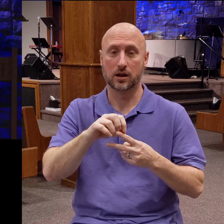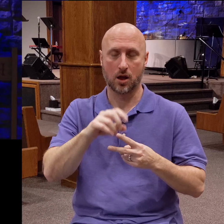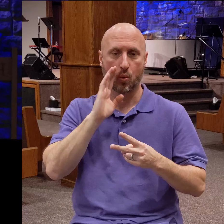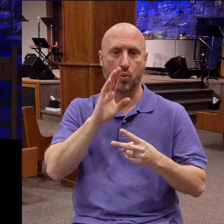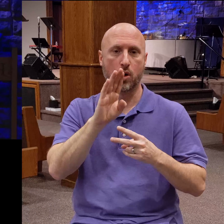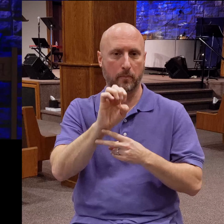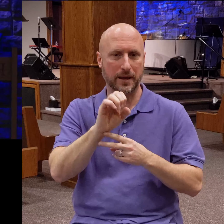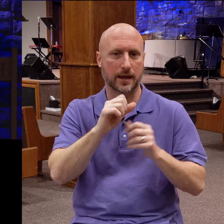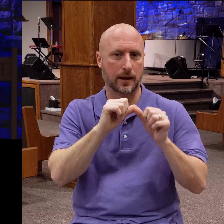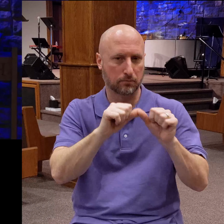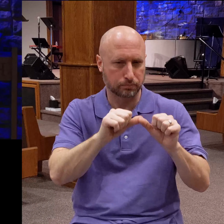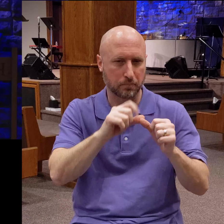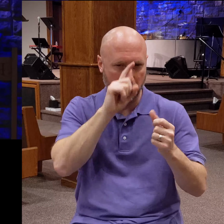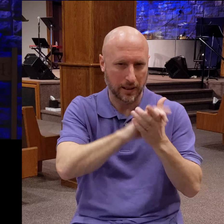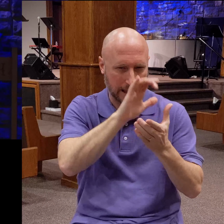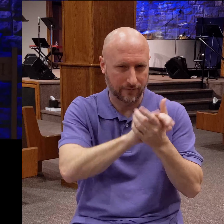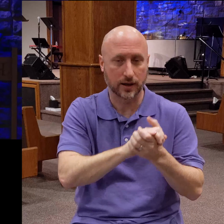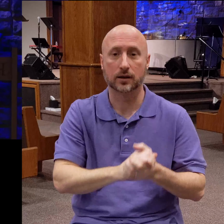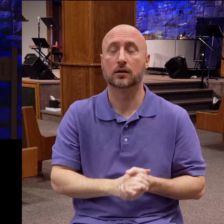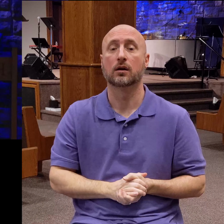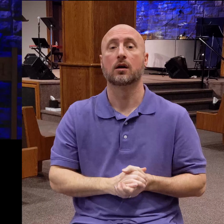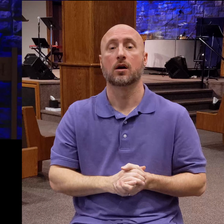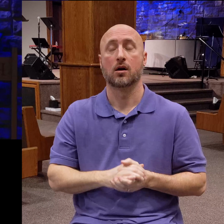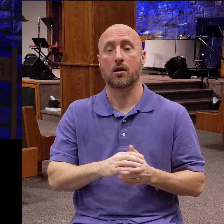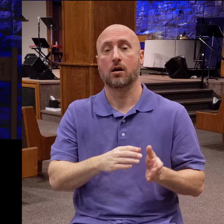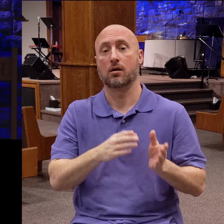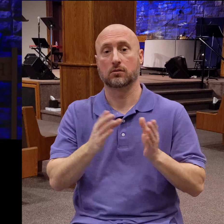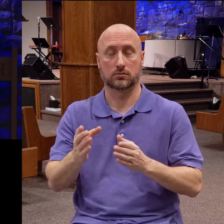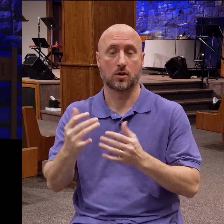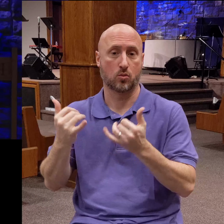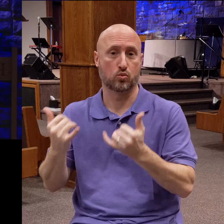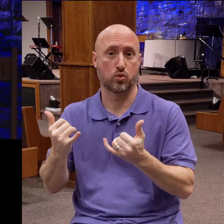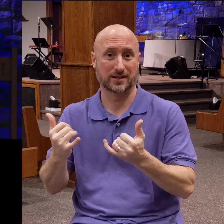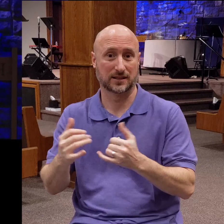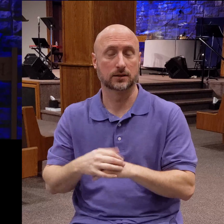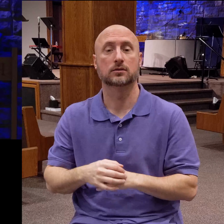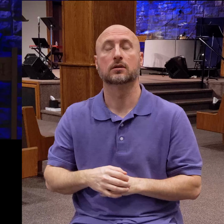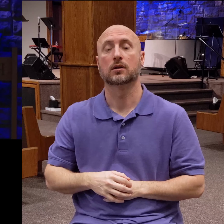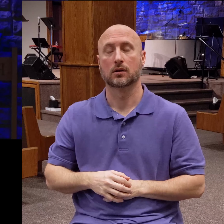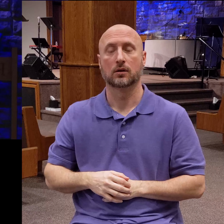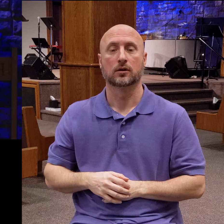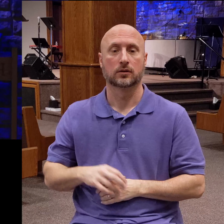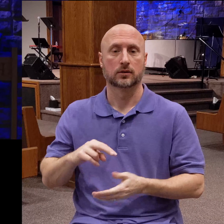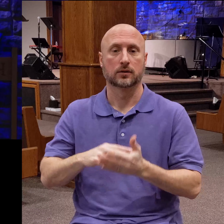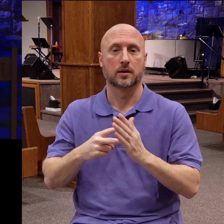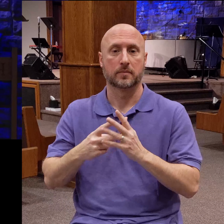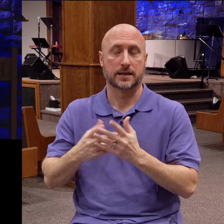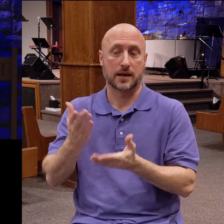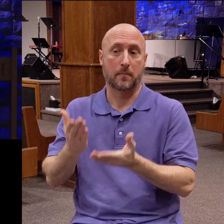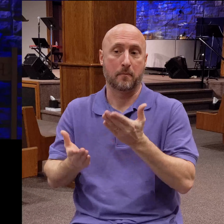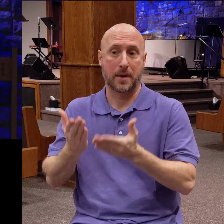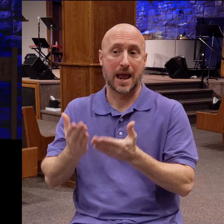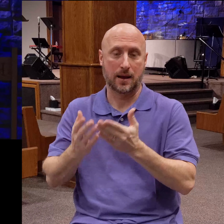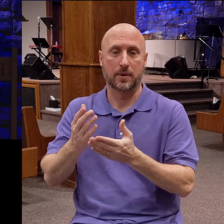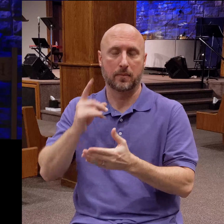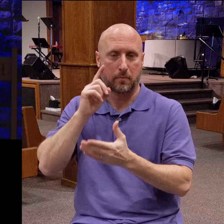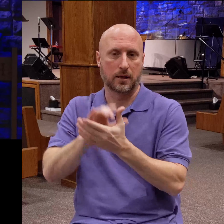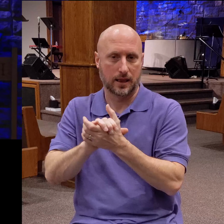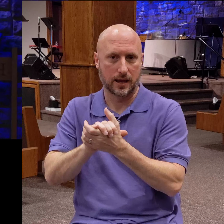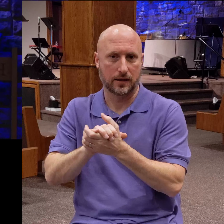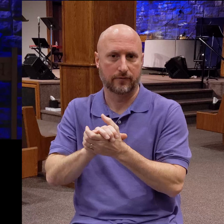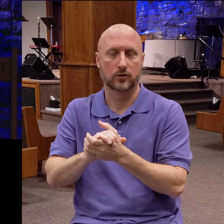might come to believe, which means it was written to unbelievers. If it's present subjunctive, that you might be